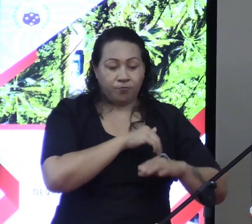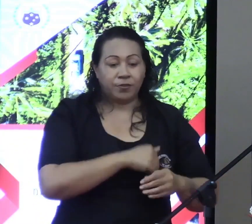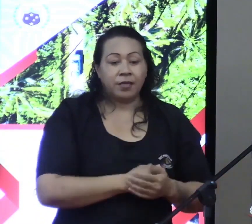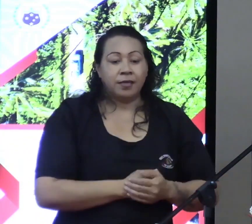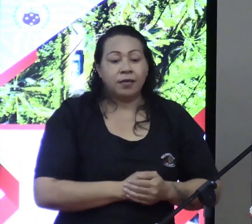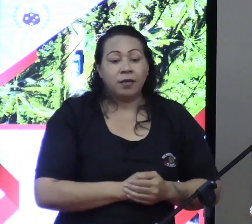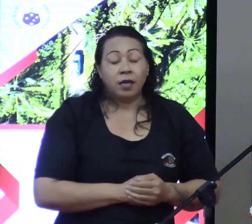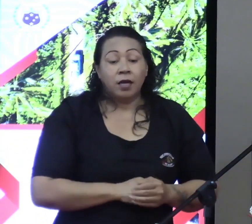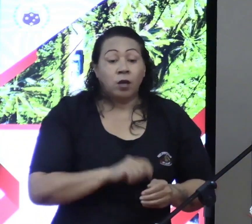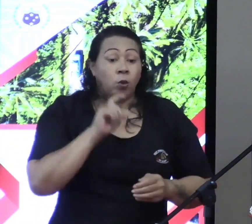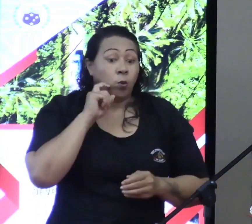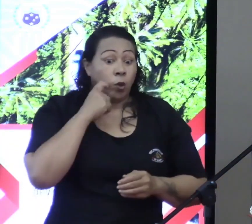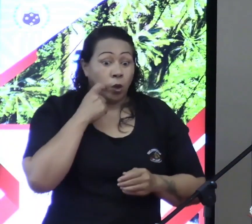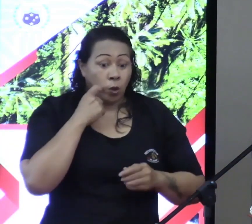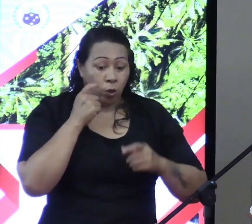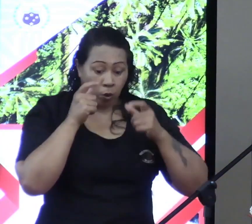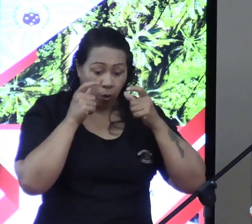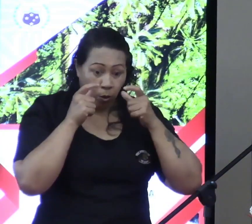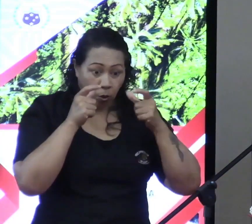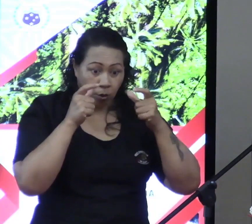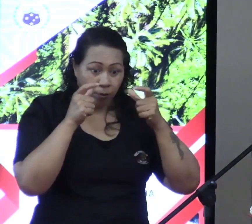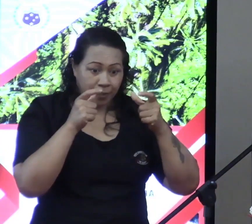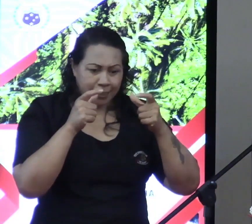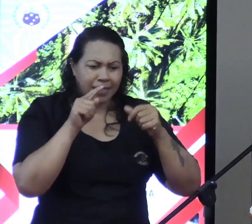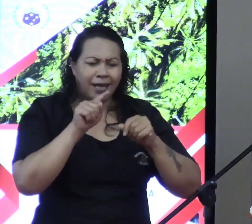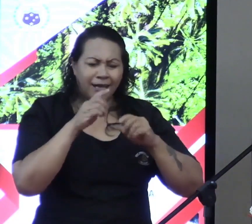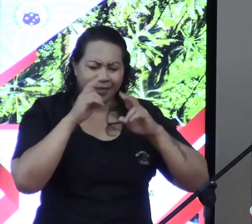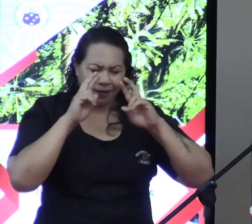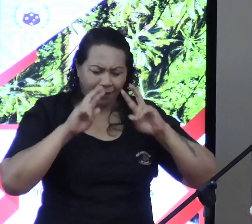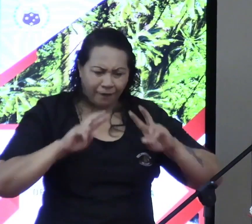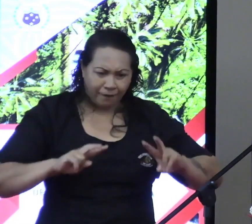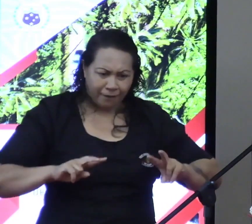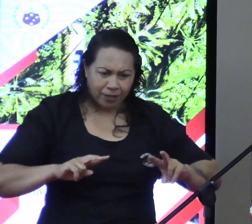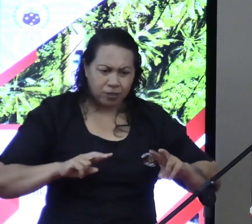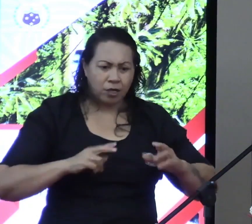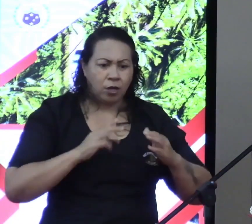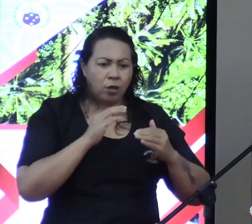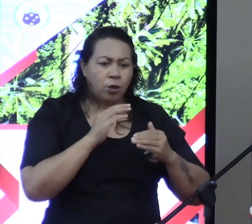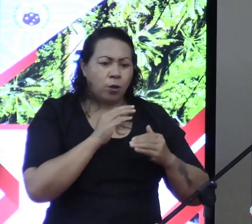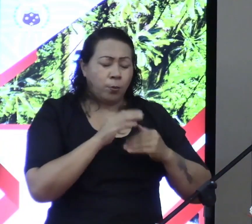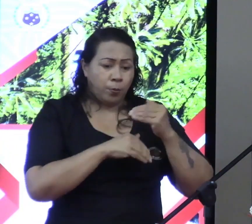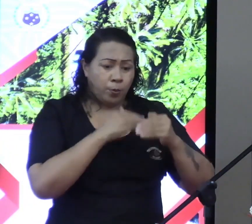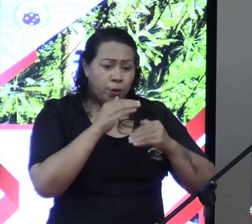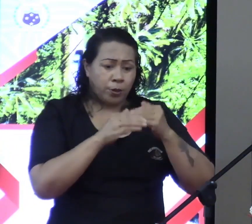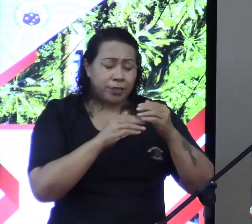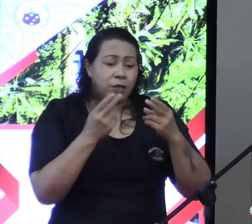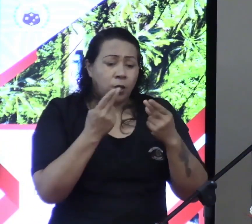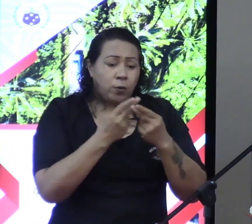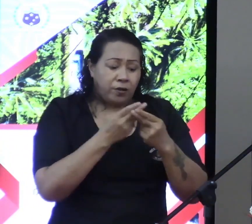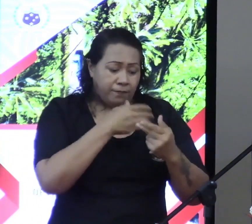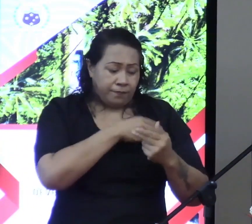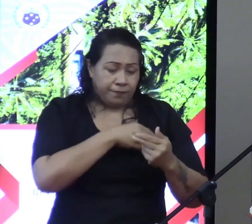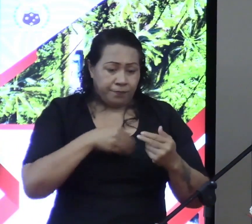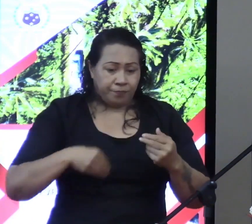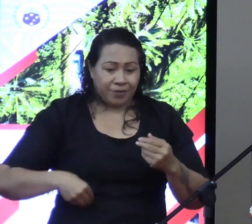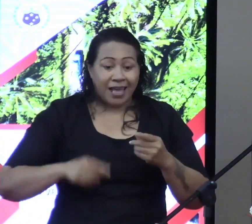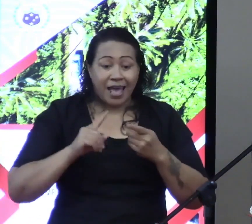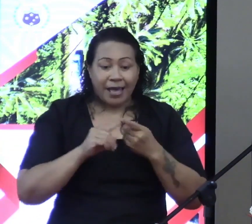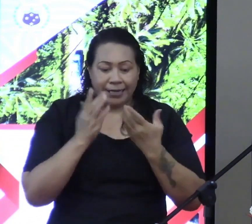We will monitor and evaluate our progress in collaboration with our sectors and implementing